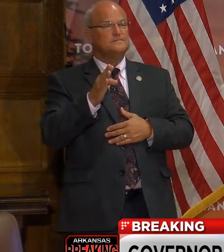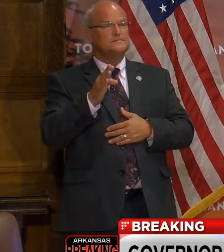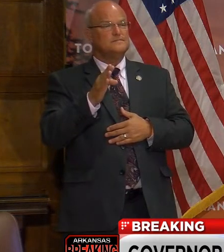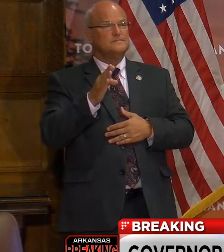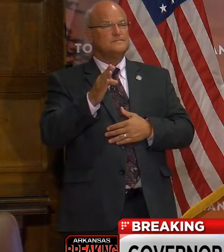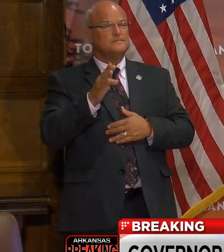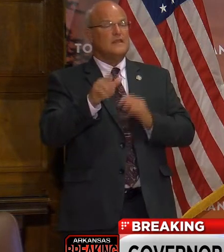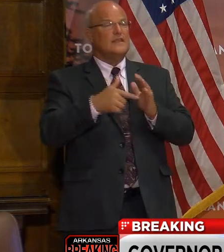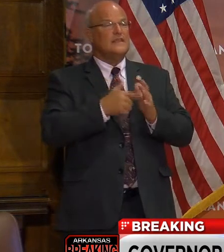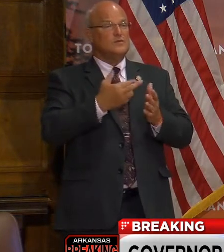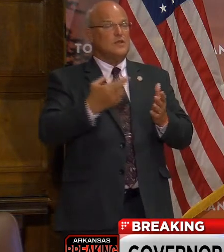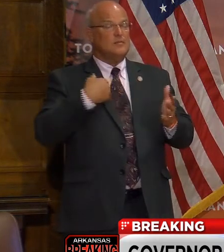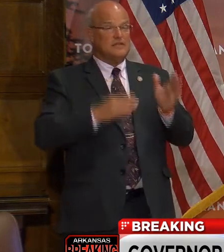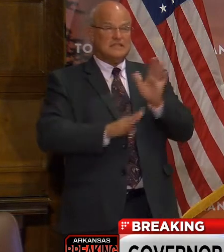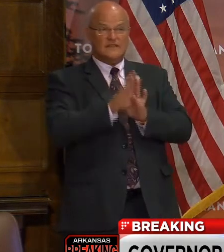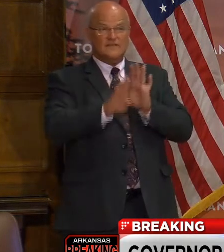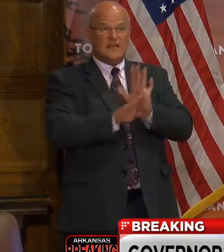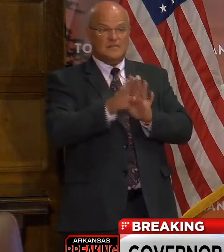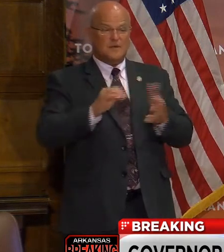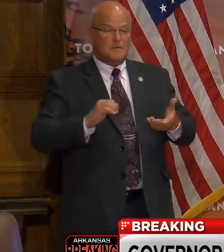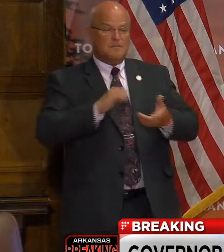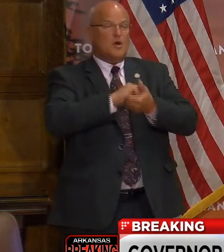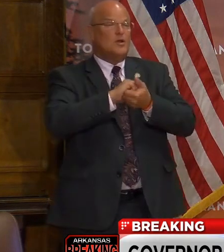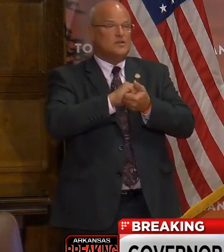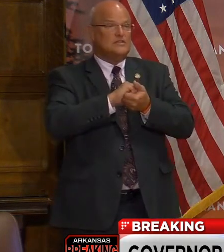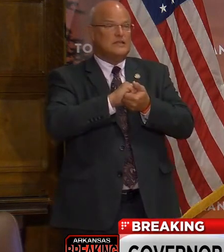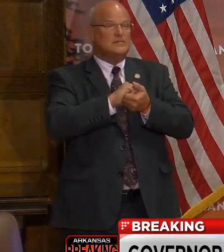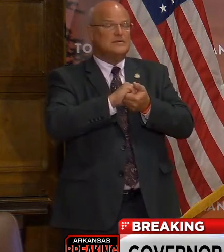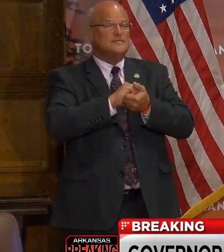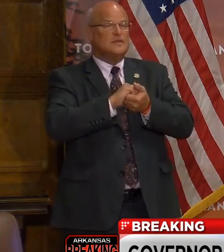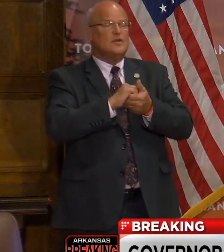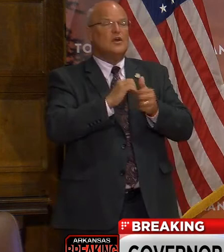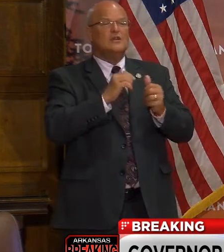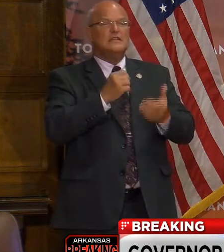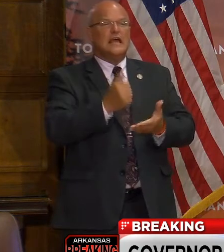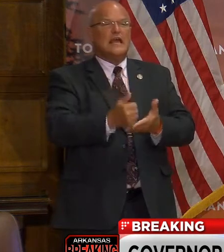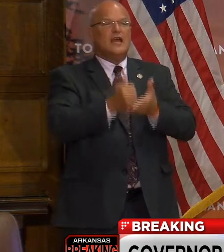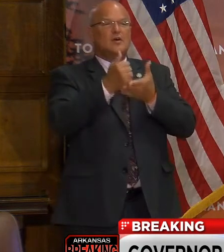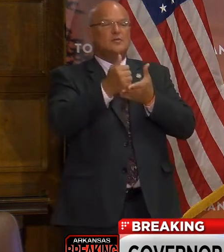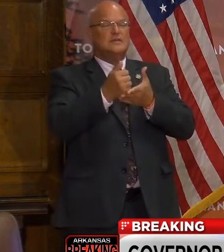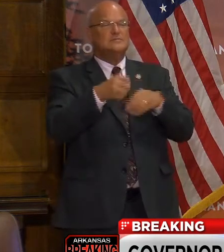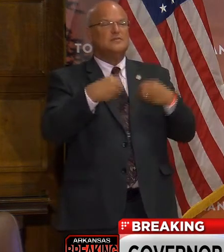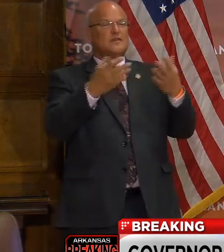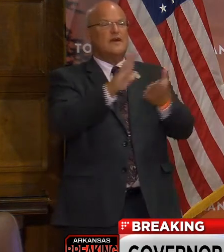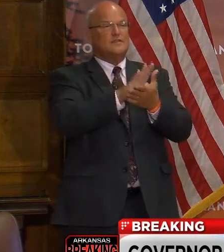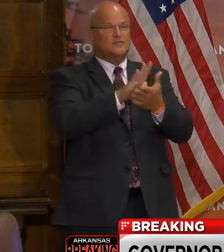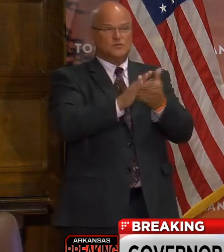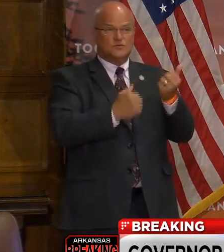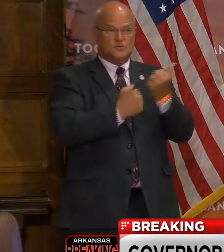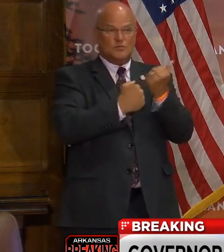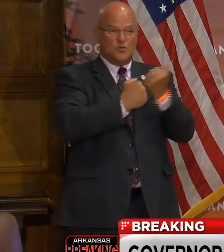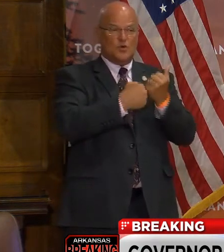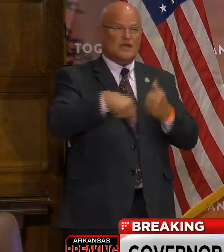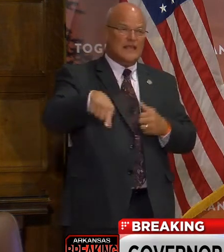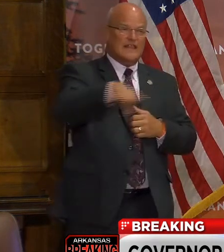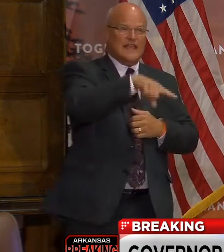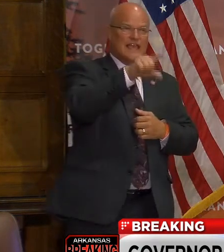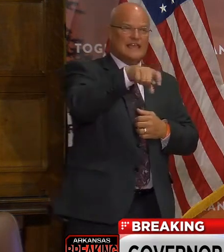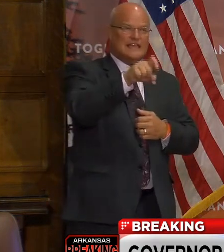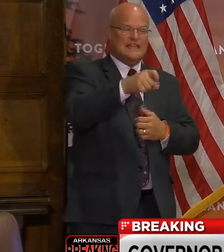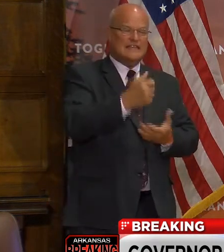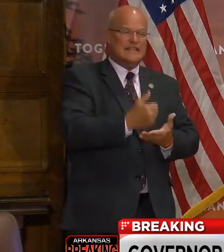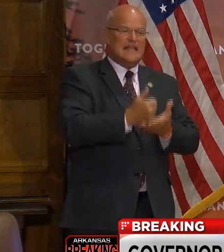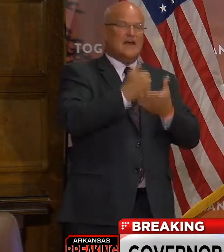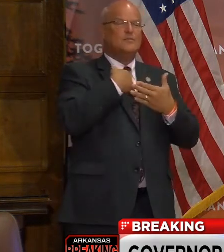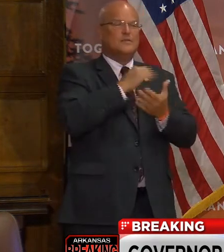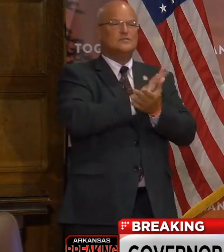these resources that have been developed in partnership are critical to help us provide our schools with supports that they need to help turn this